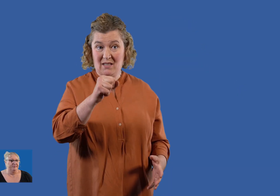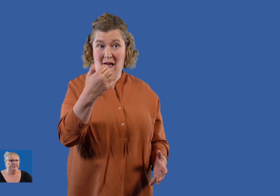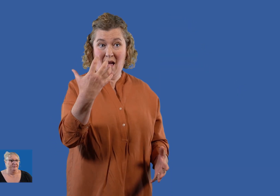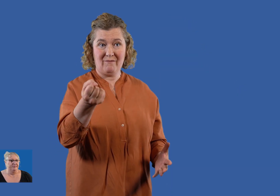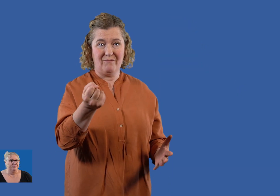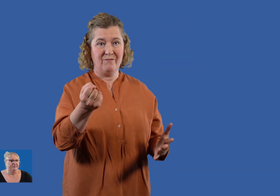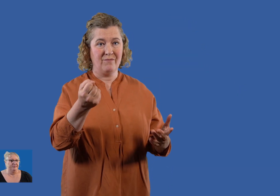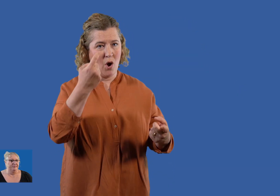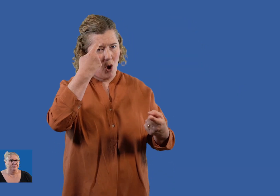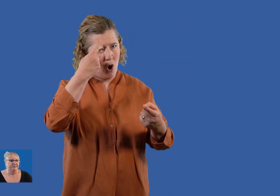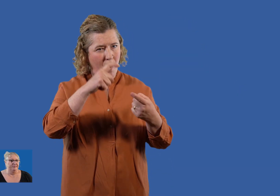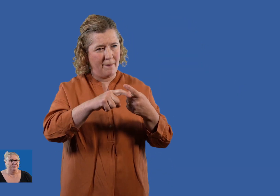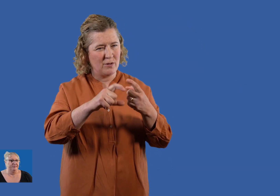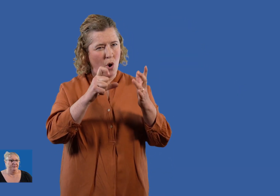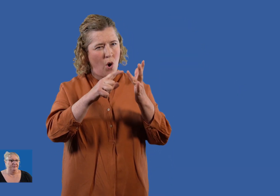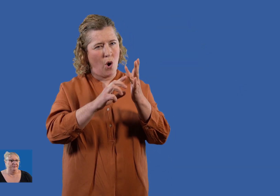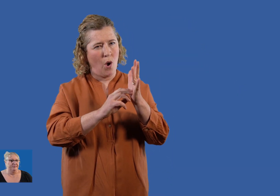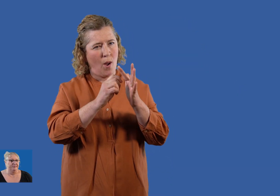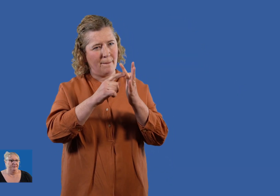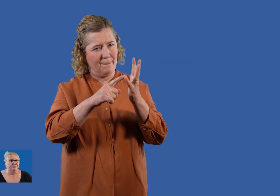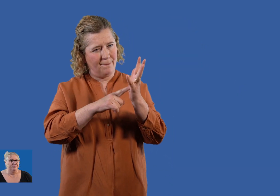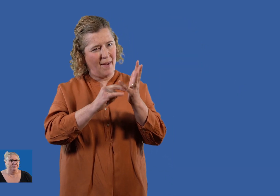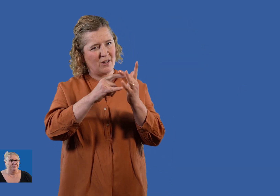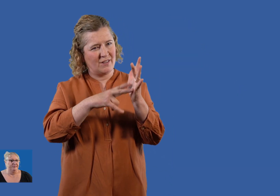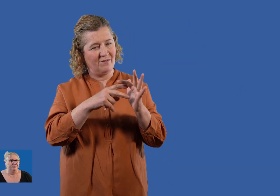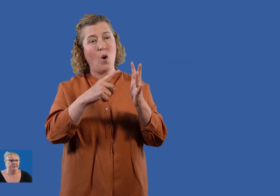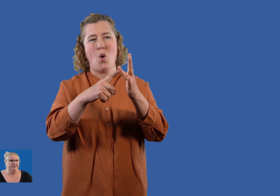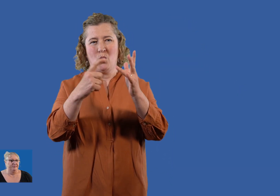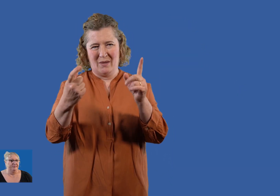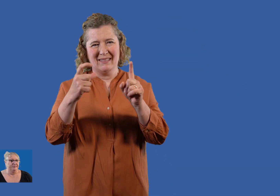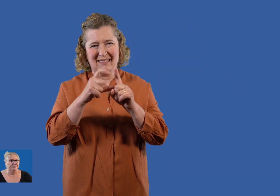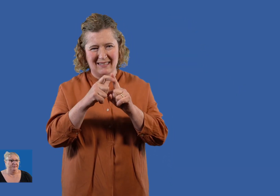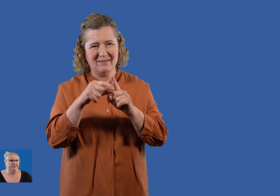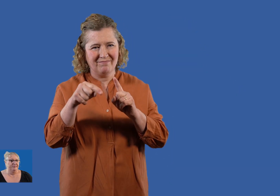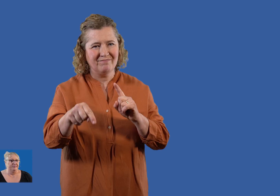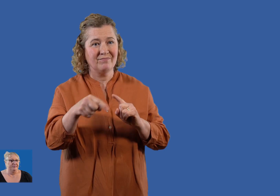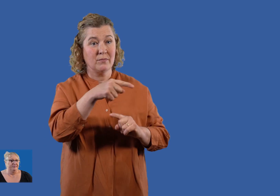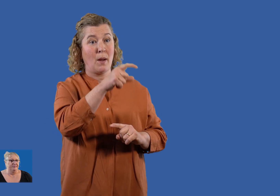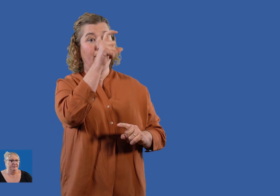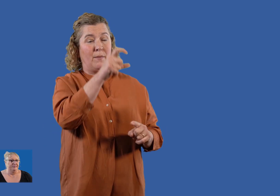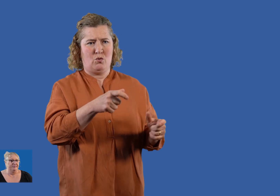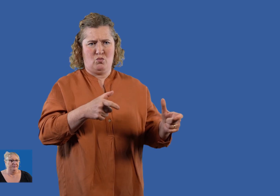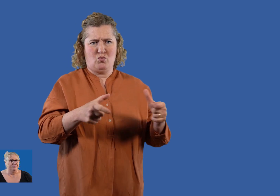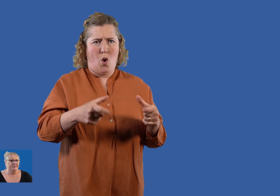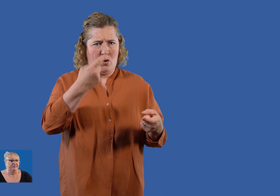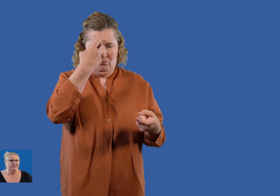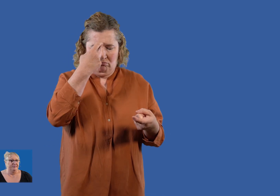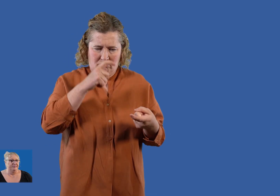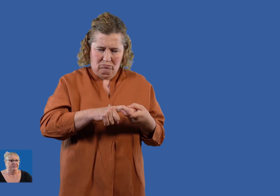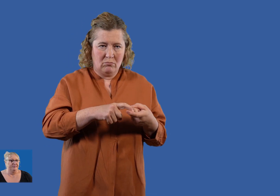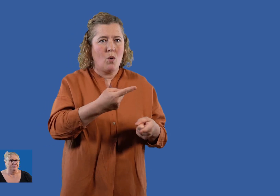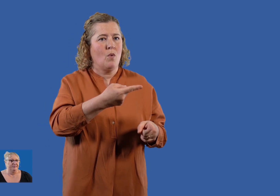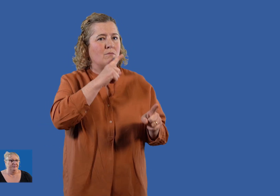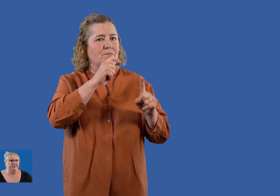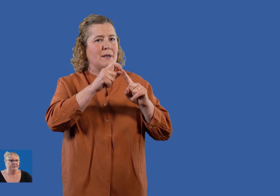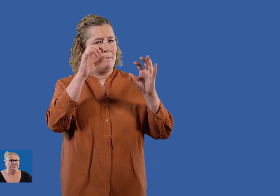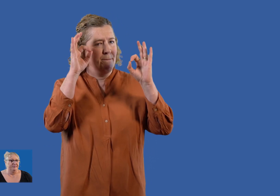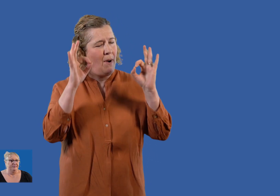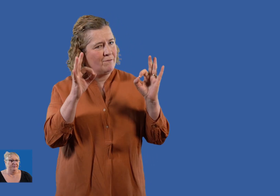there's obsessive compulsive or OCD, and that's where the person's extremely controlling, preoccupied with